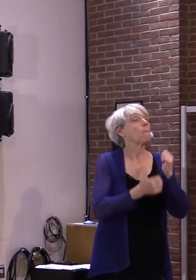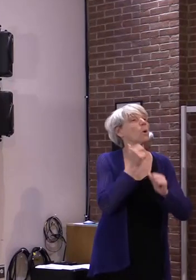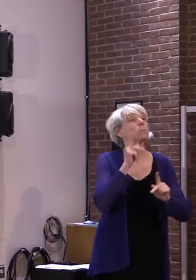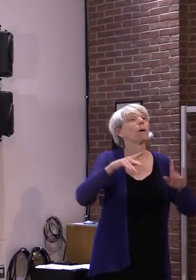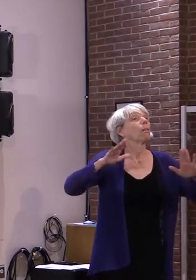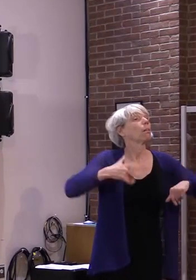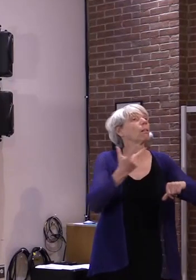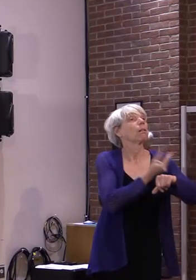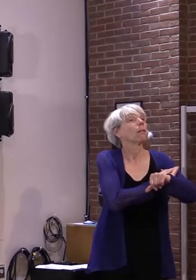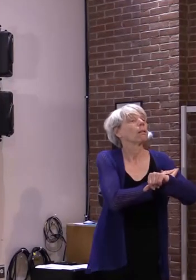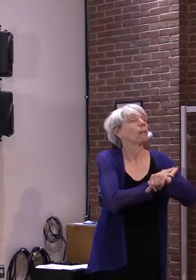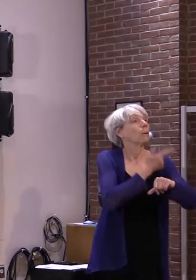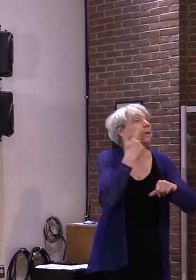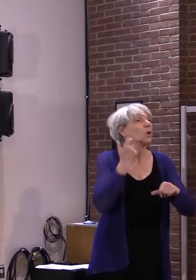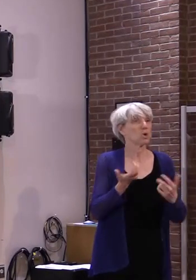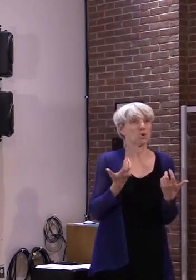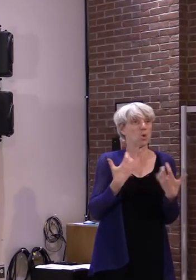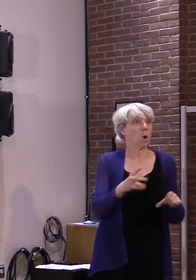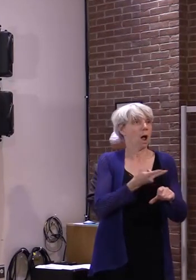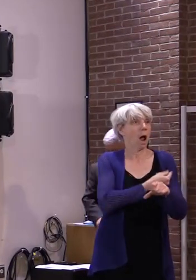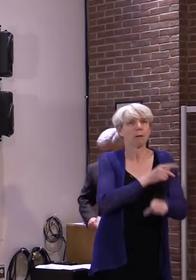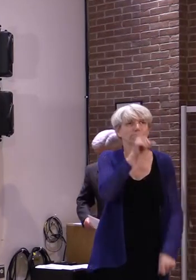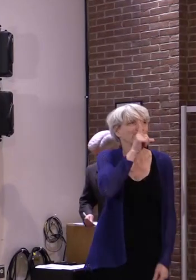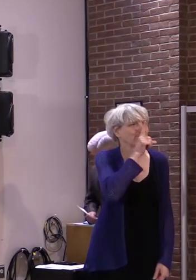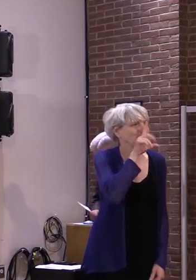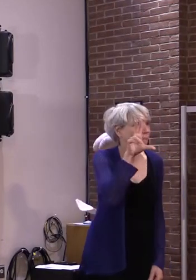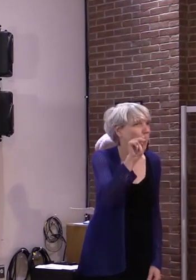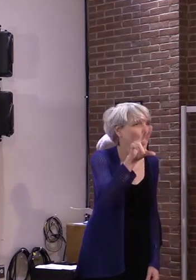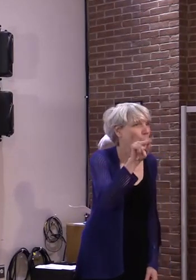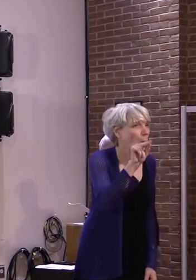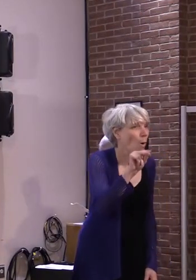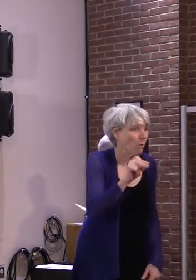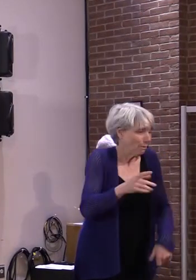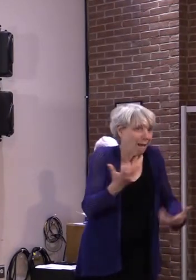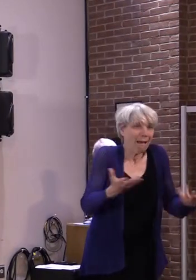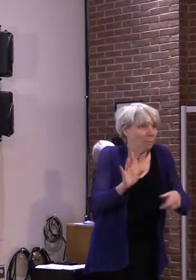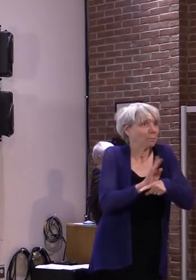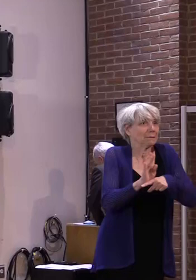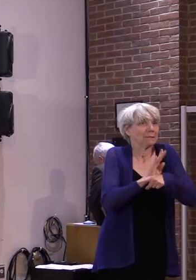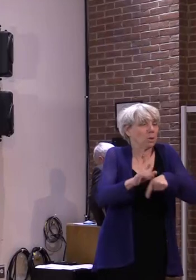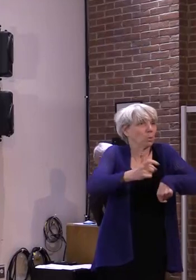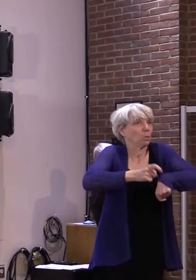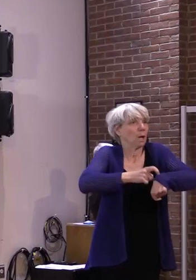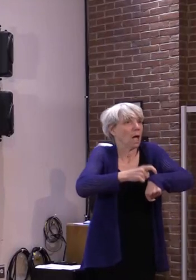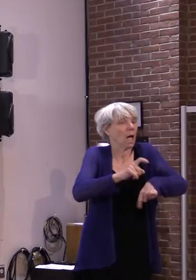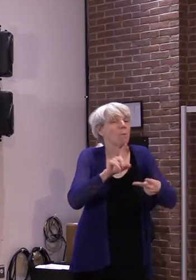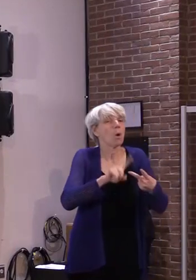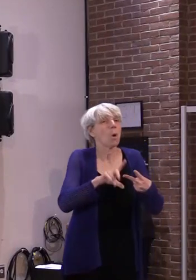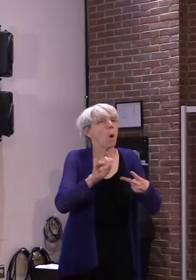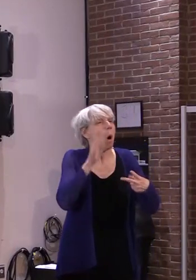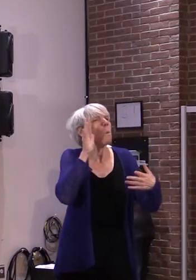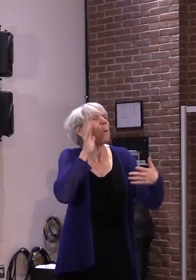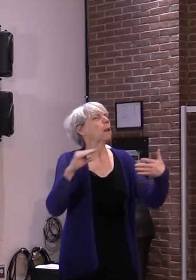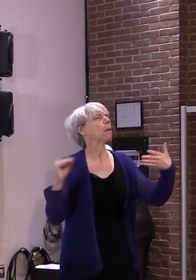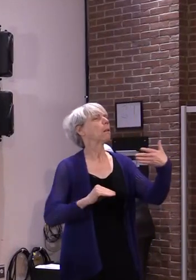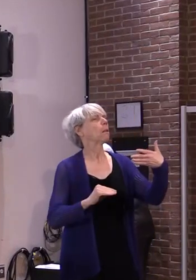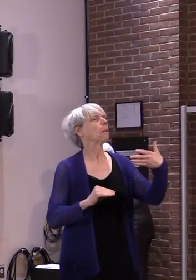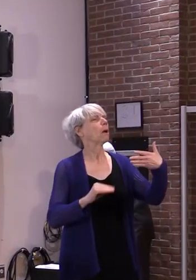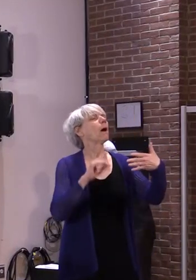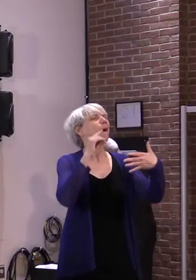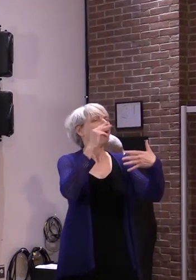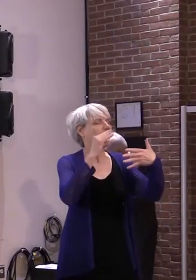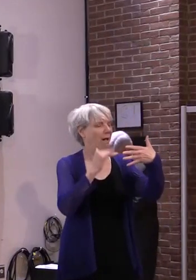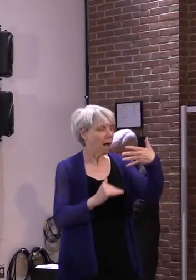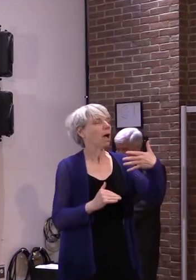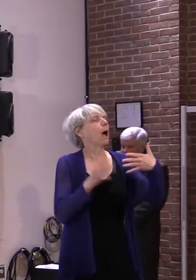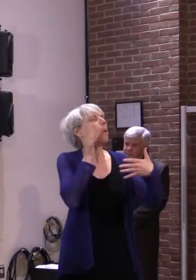nothing against getting the vaccine. They've just not gotten around to it or haven't prioritized it. They may